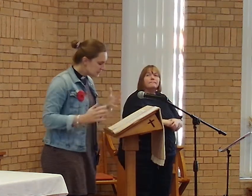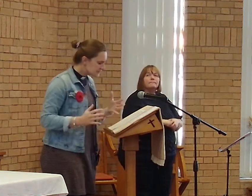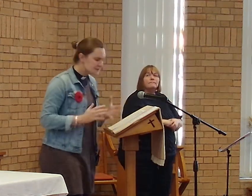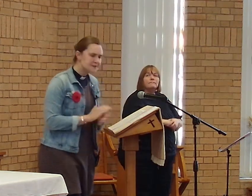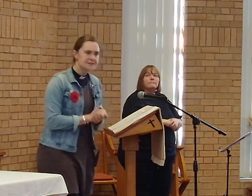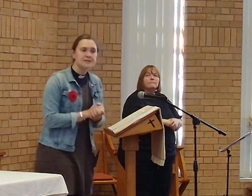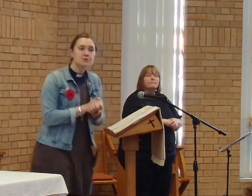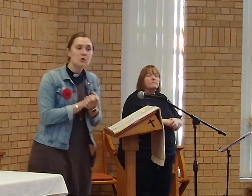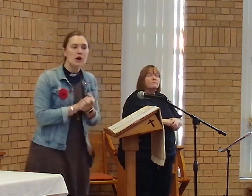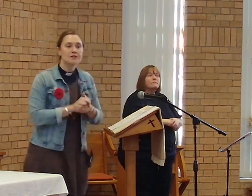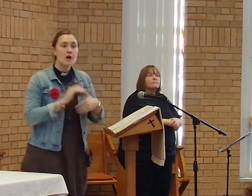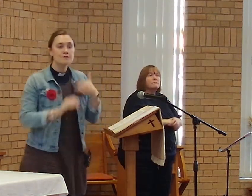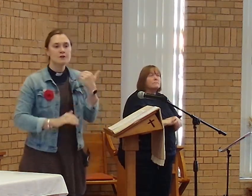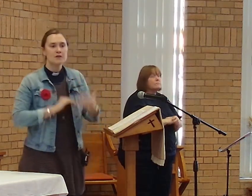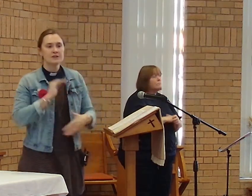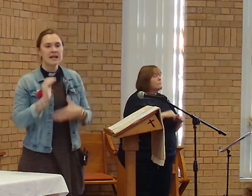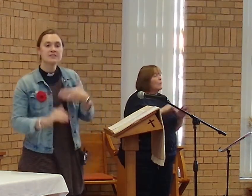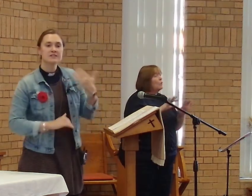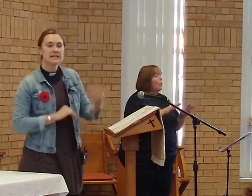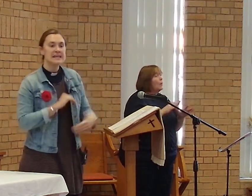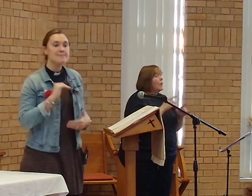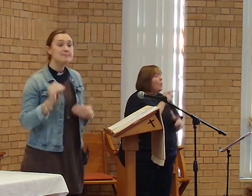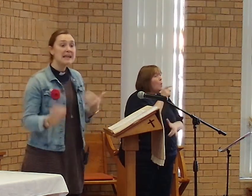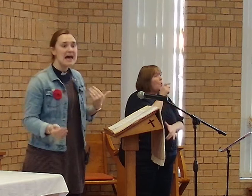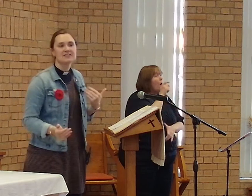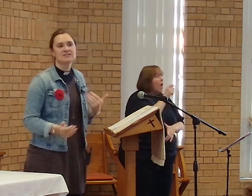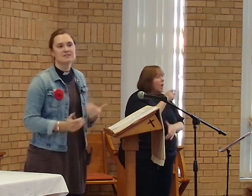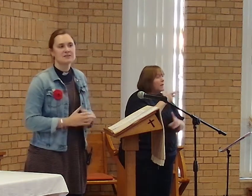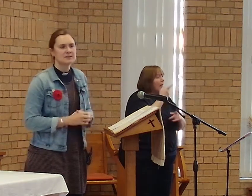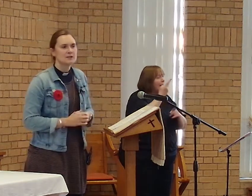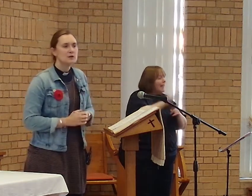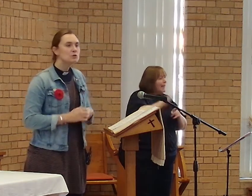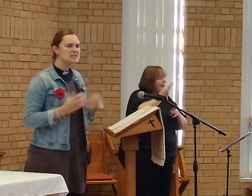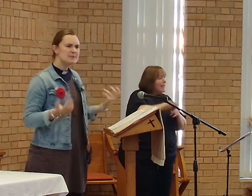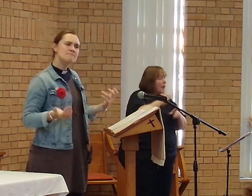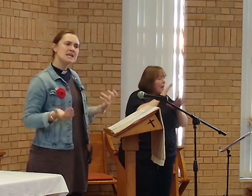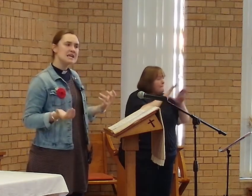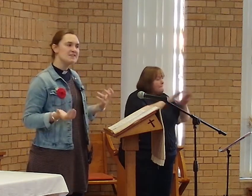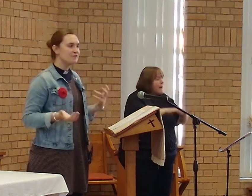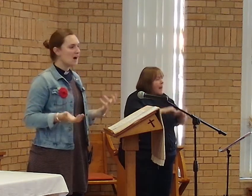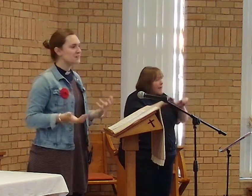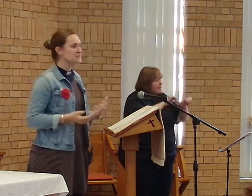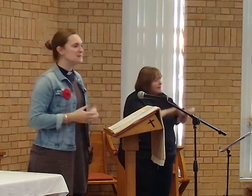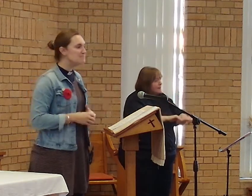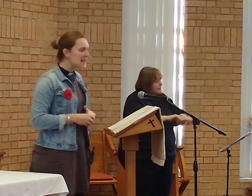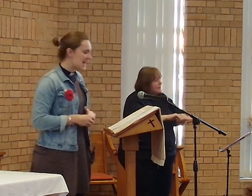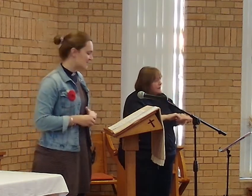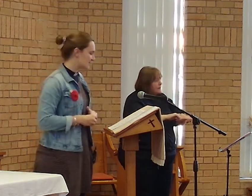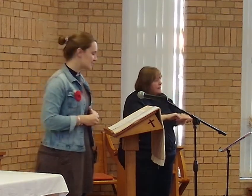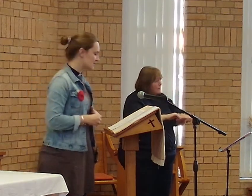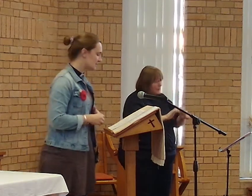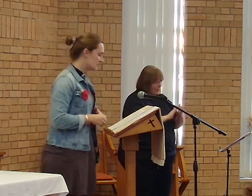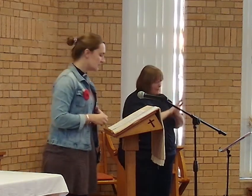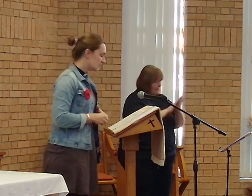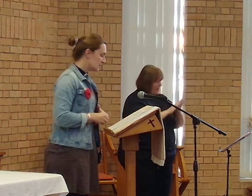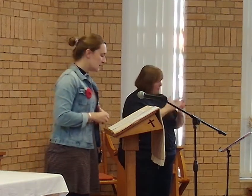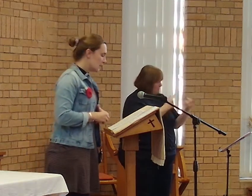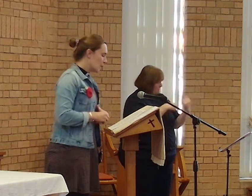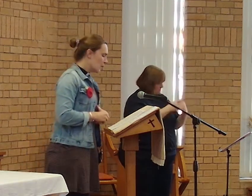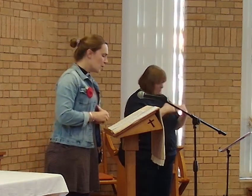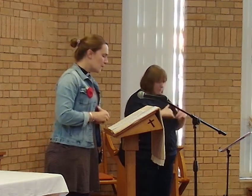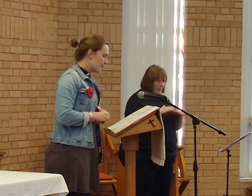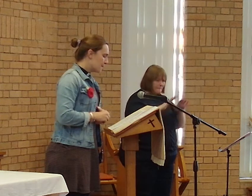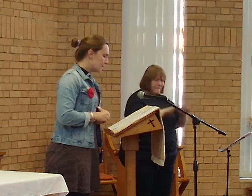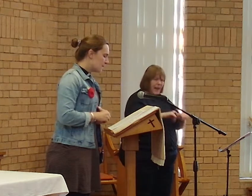And so Jesus uses this word over and over again, doesn't he? Blessed. What does it mean for us to be blessed?